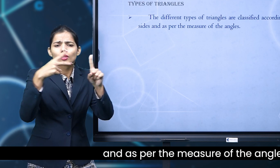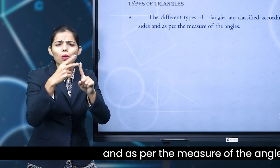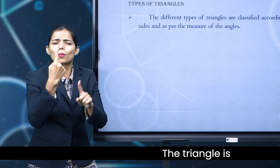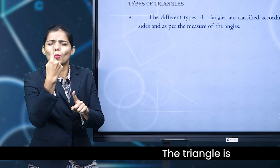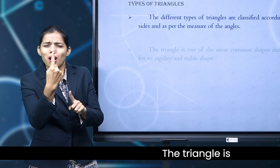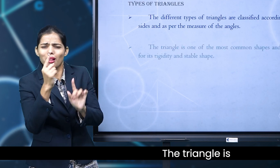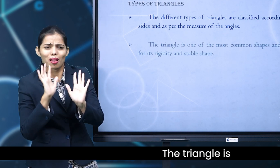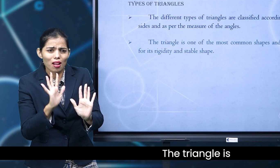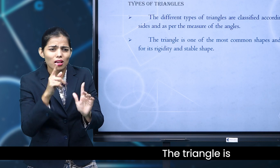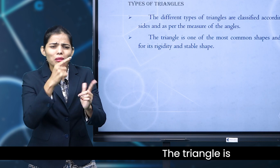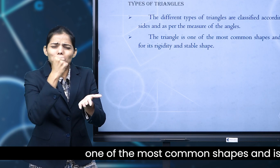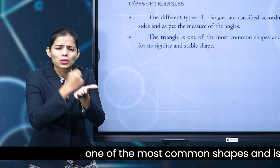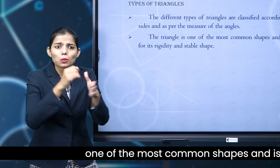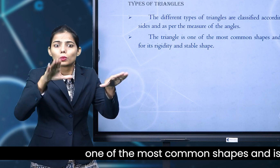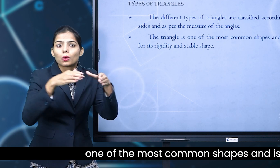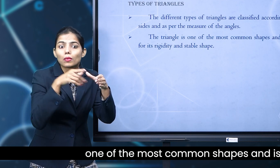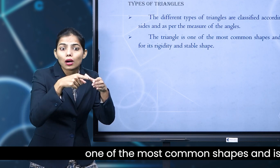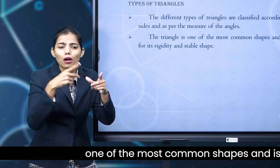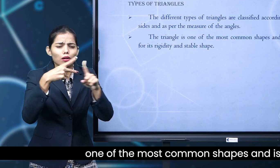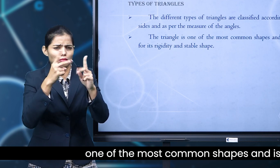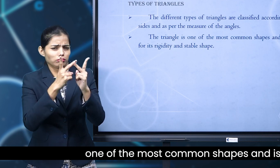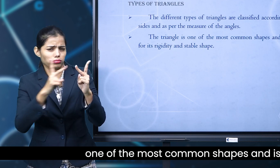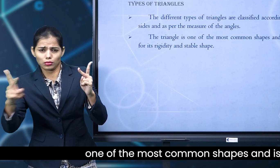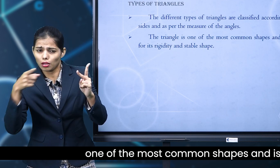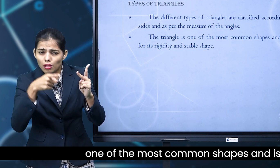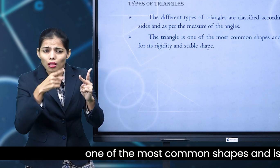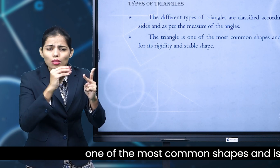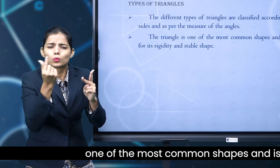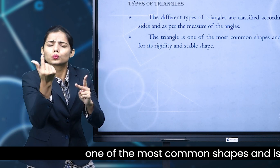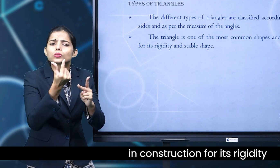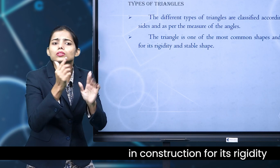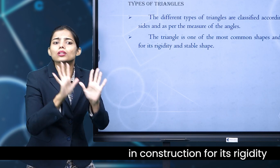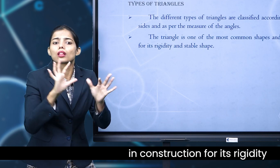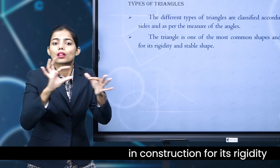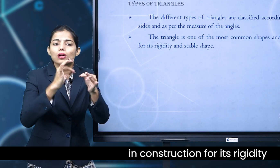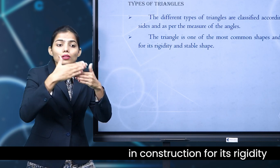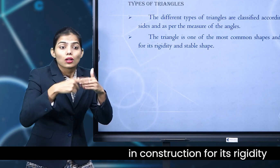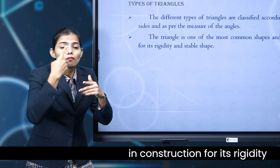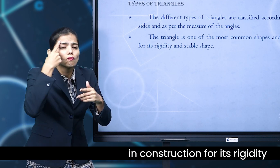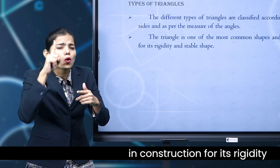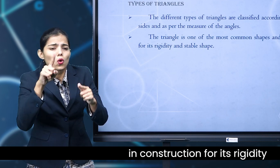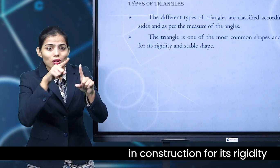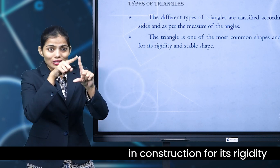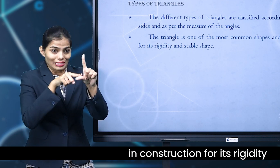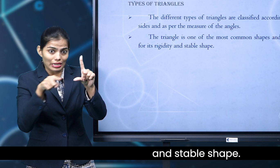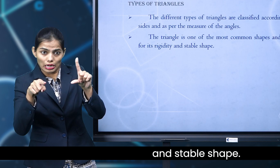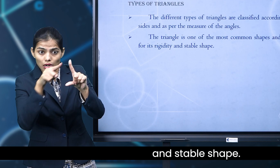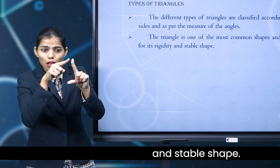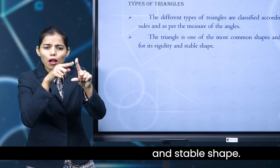The triangle is one of the most common shapes and is used in construction for its rigidity and stable